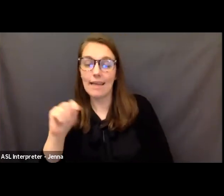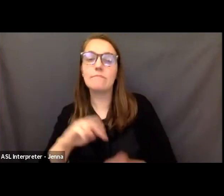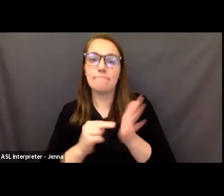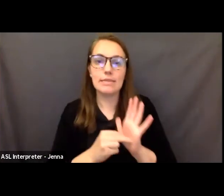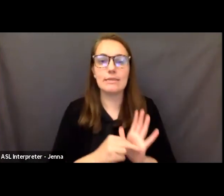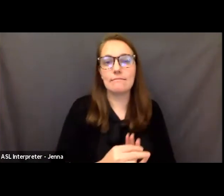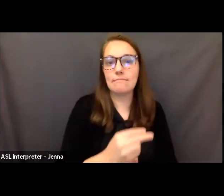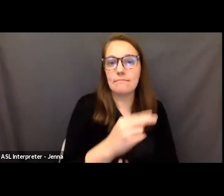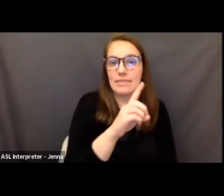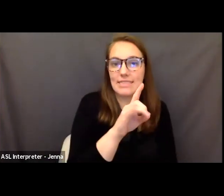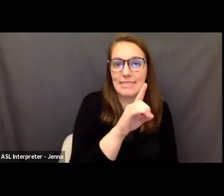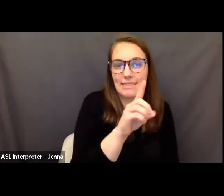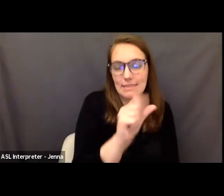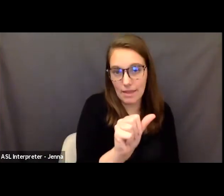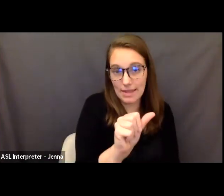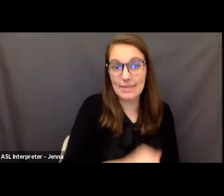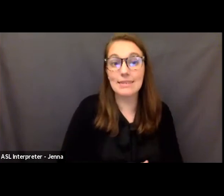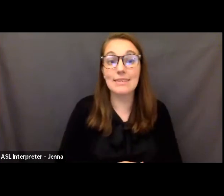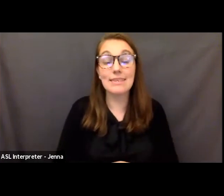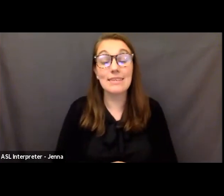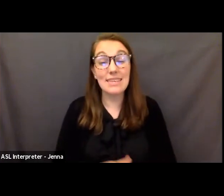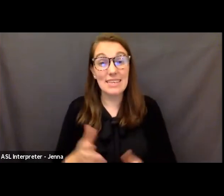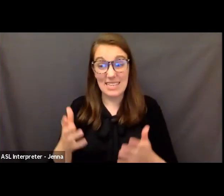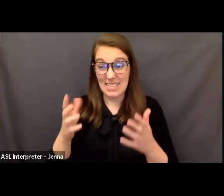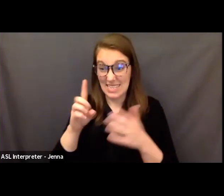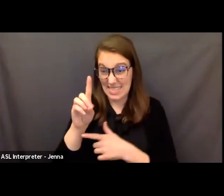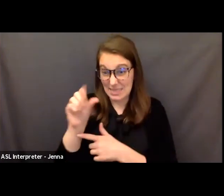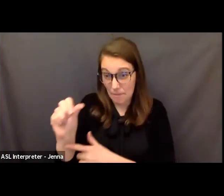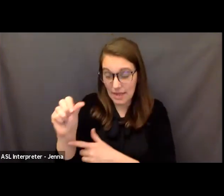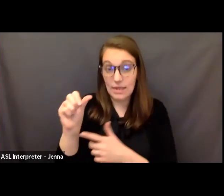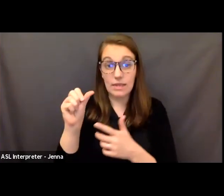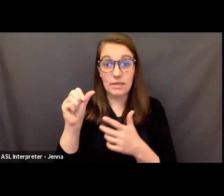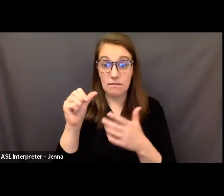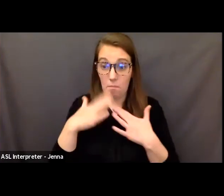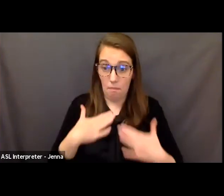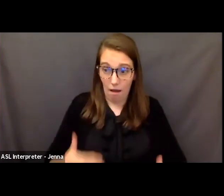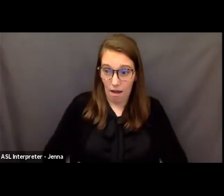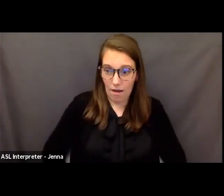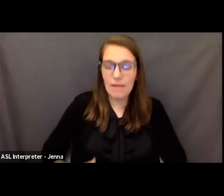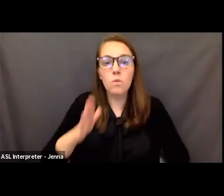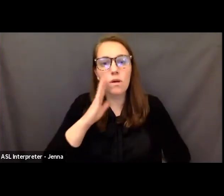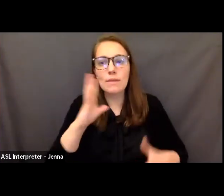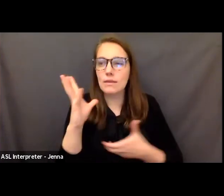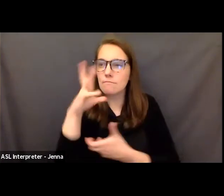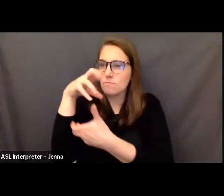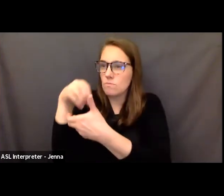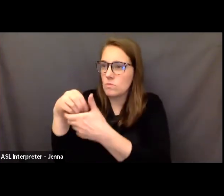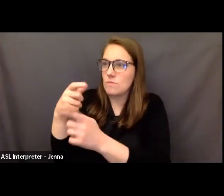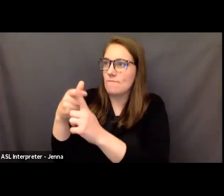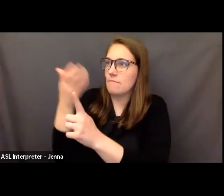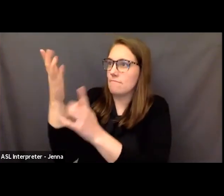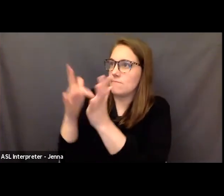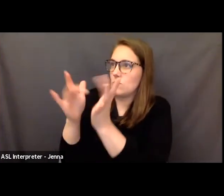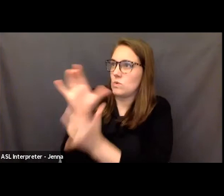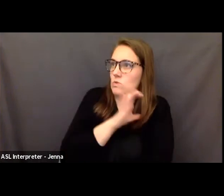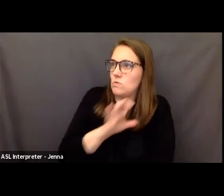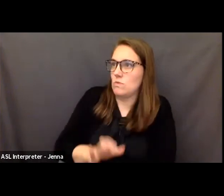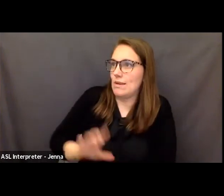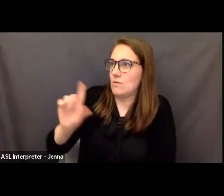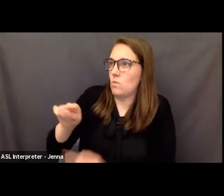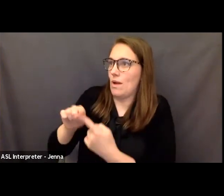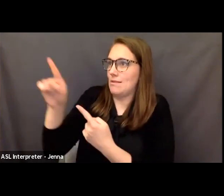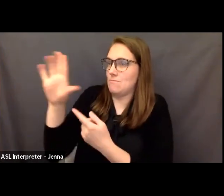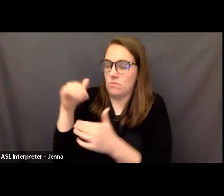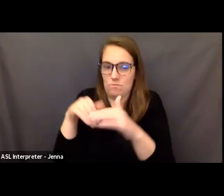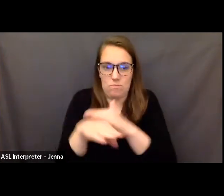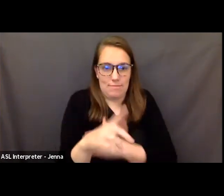disabilities of body and of soul co-assumed by Christ at the incarnation. All right, so back to Aquinas. Central